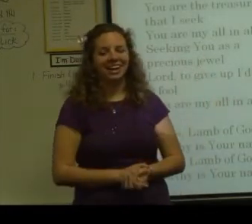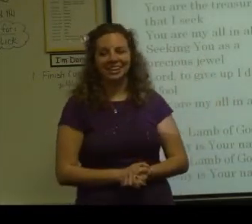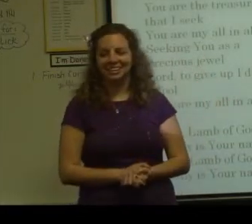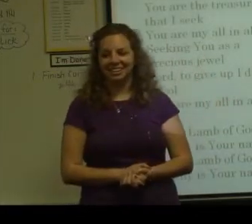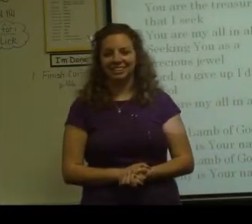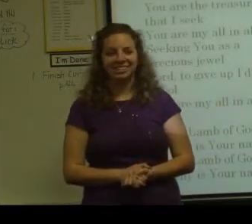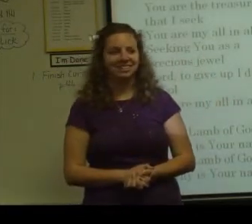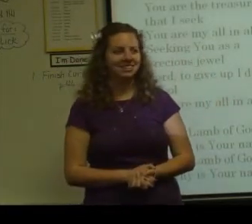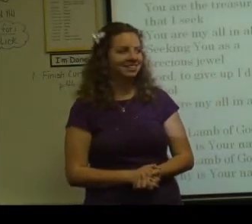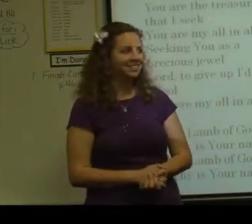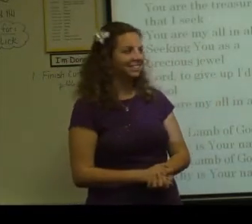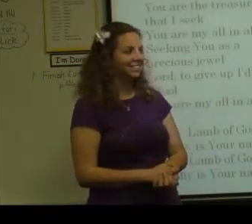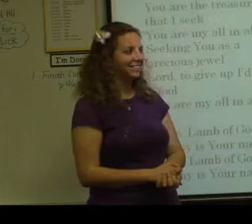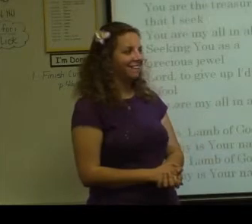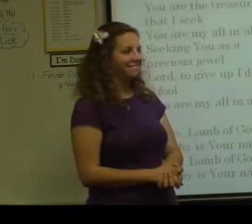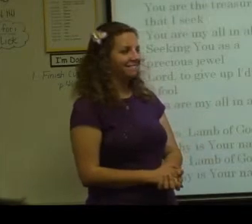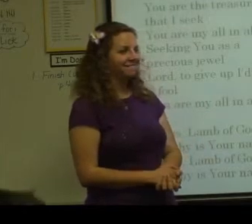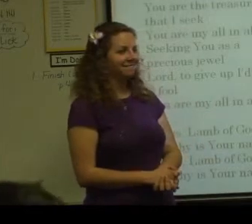Okay, anything else?